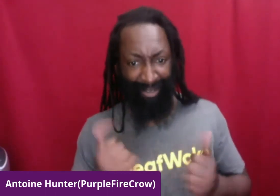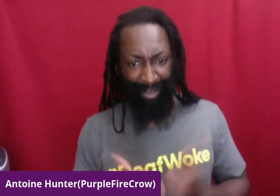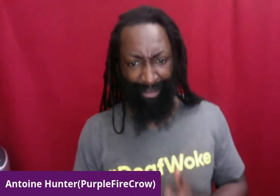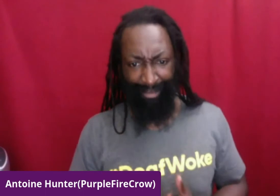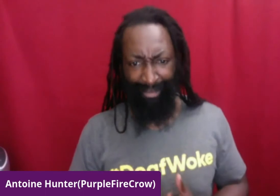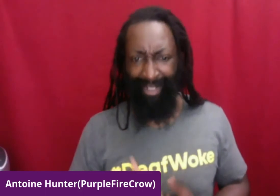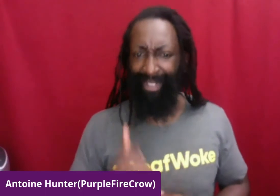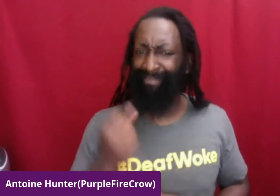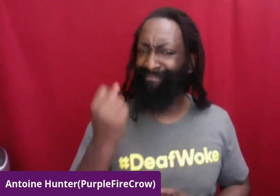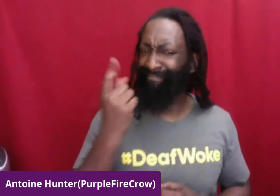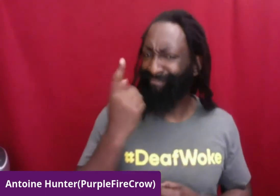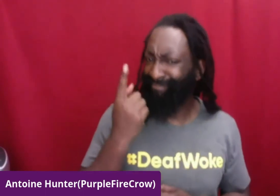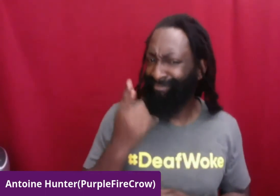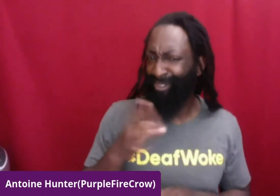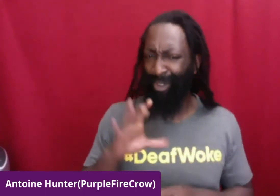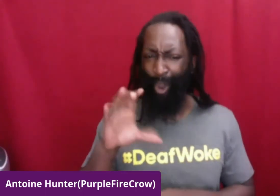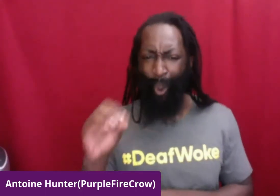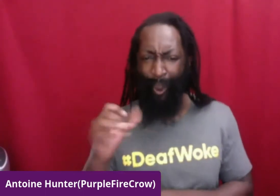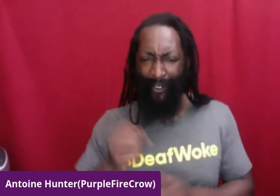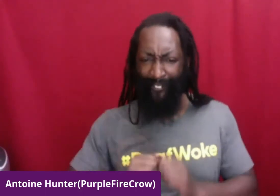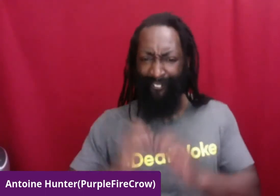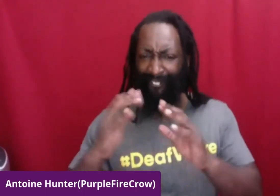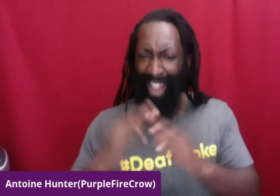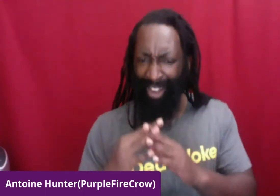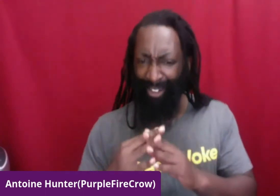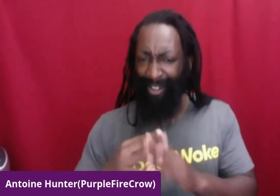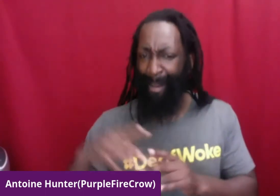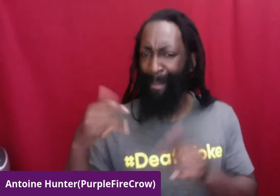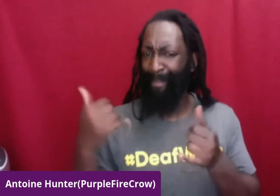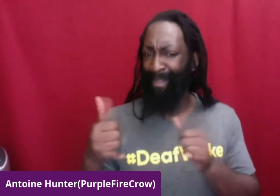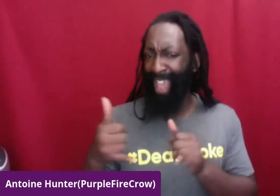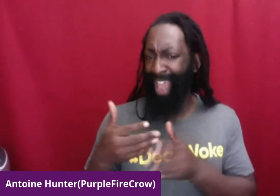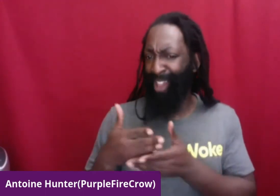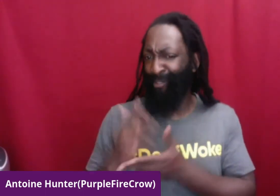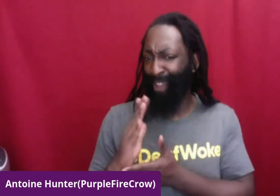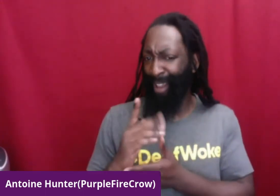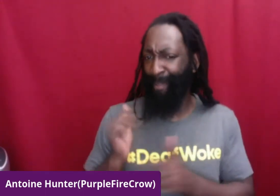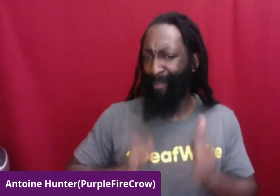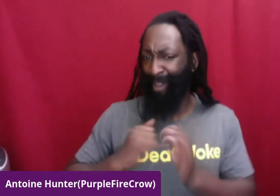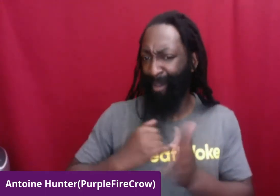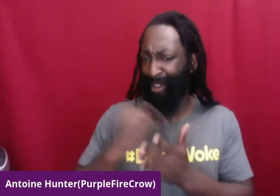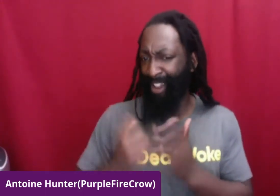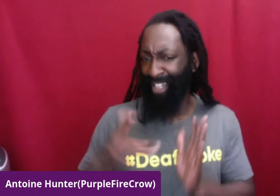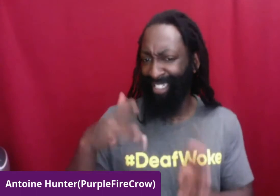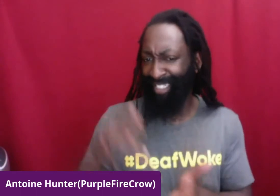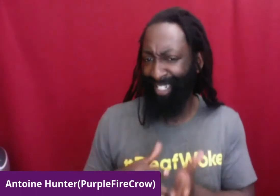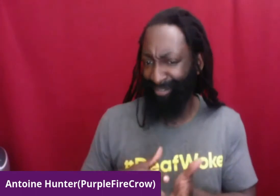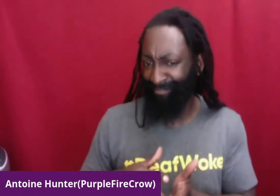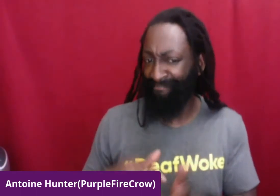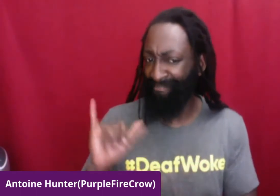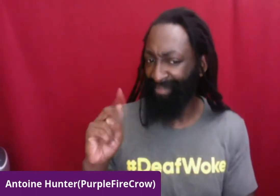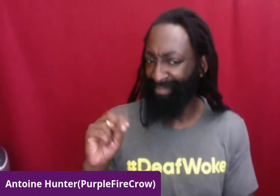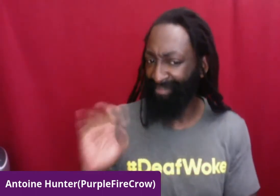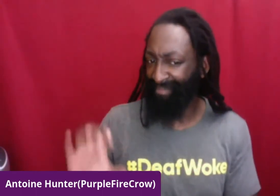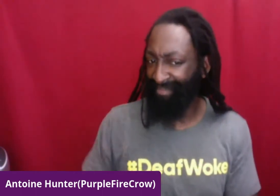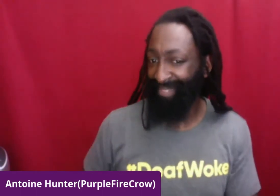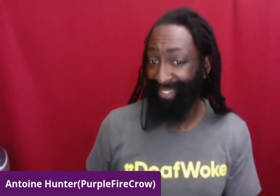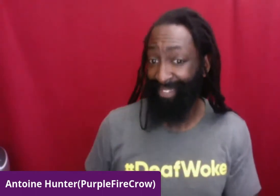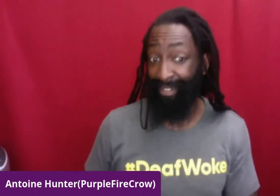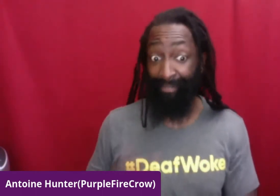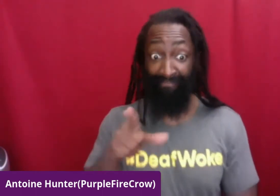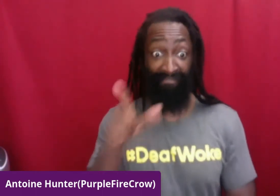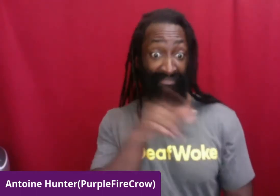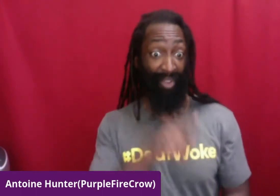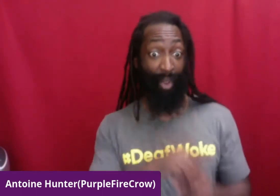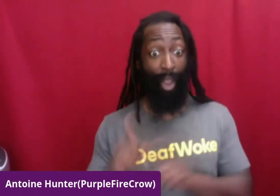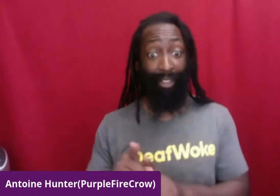She's director of the theater art and manager as well. She's co-founder of the